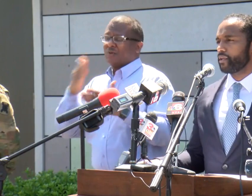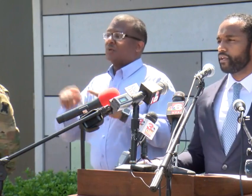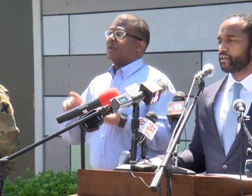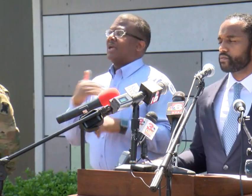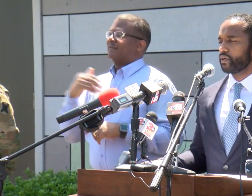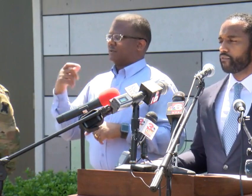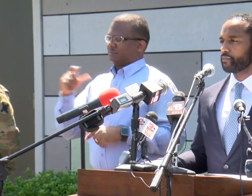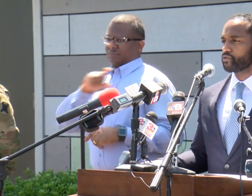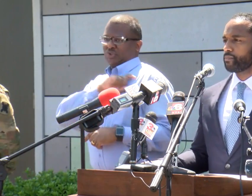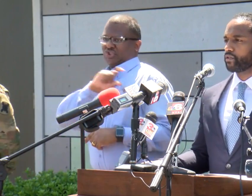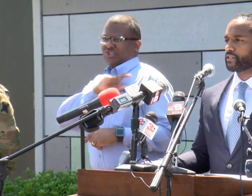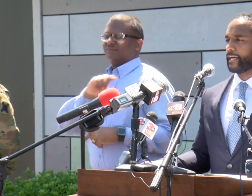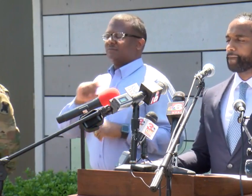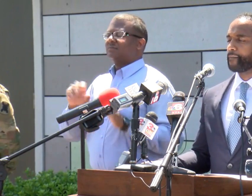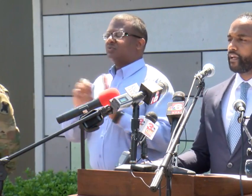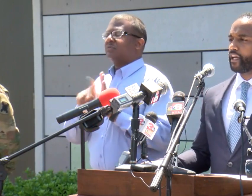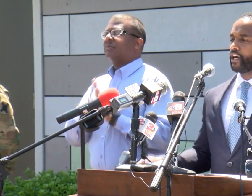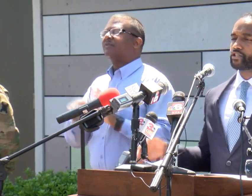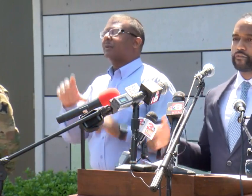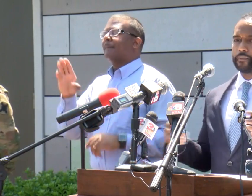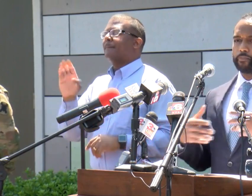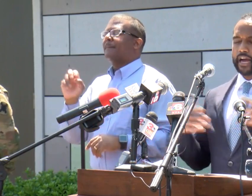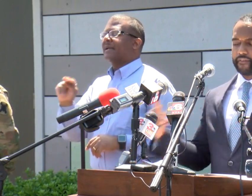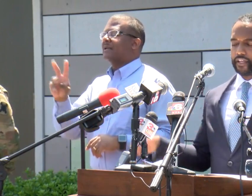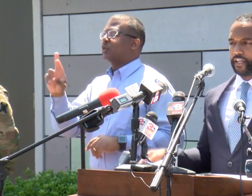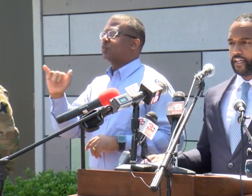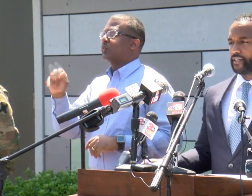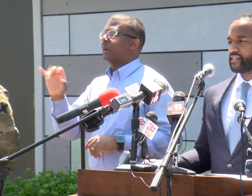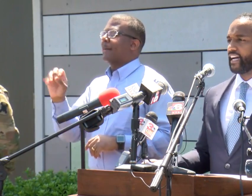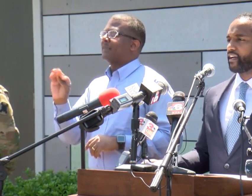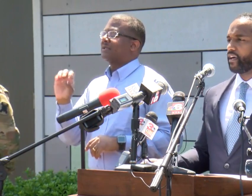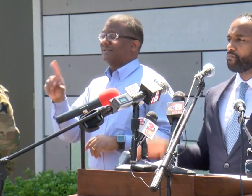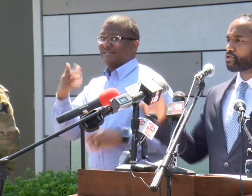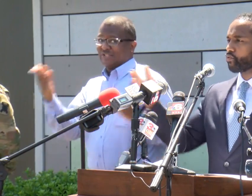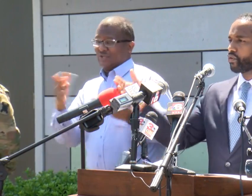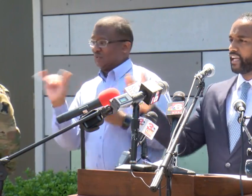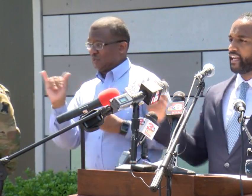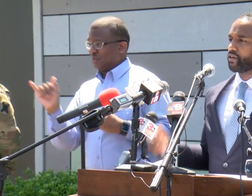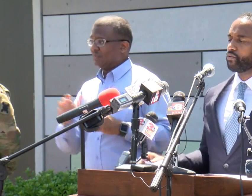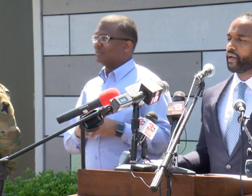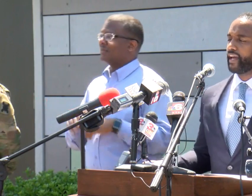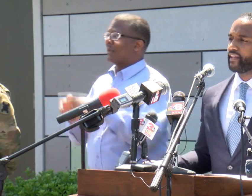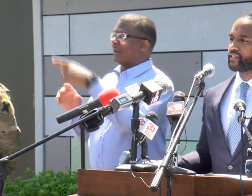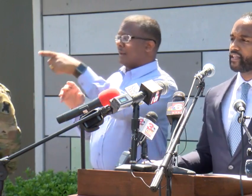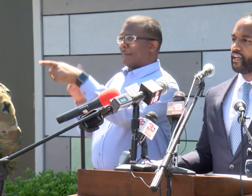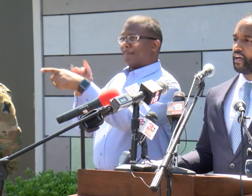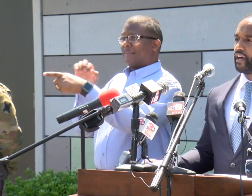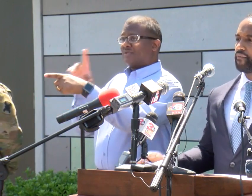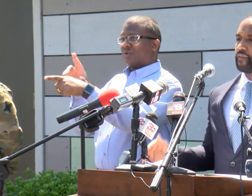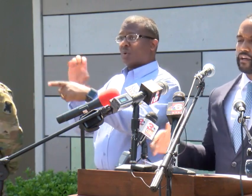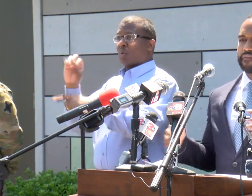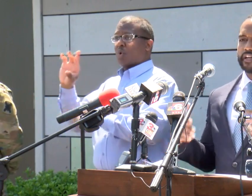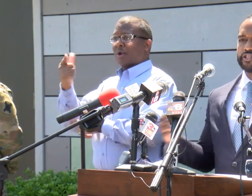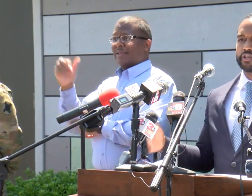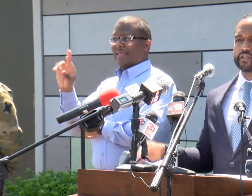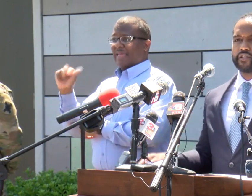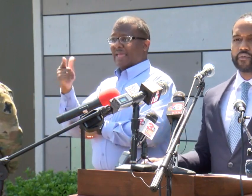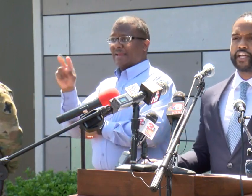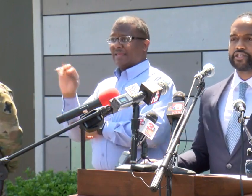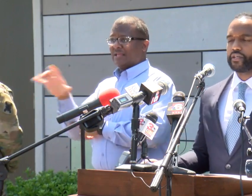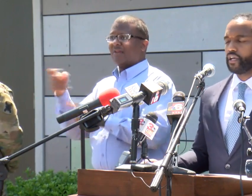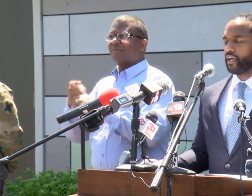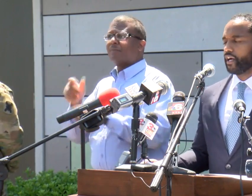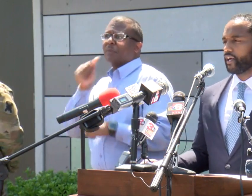Ben Raymond here as well from the Shreveport side. And also from the private side, Mr. Organic, who had his very, very